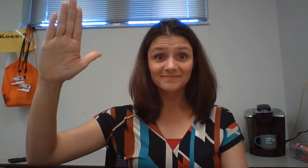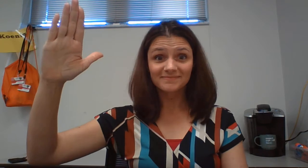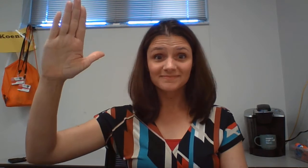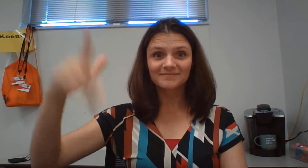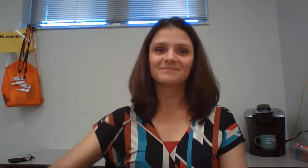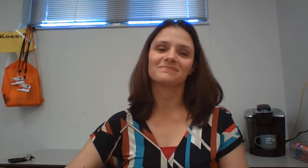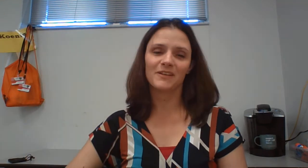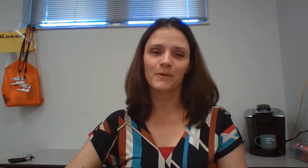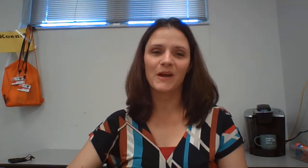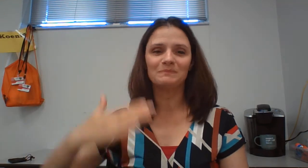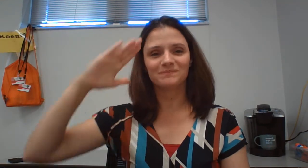There we go.